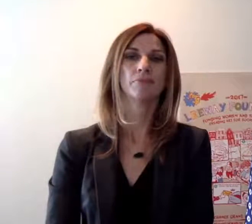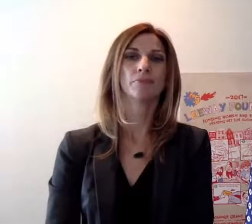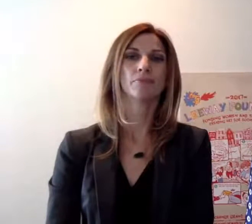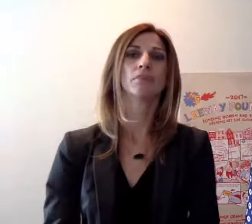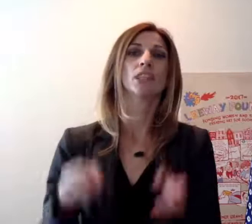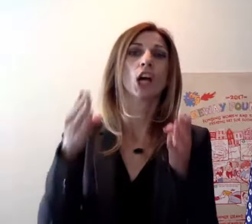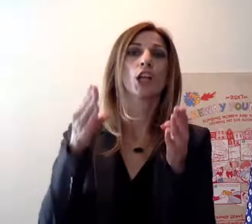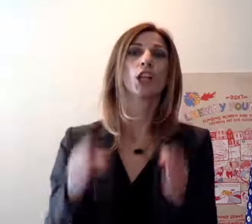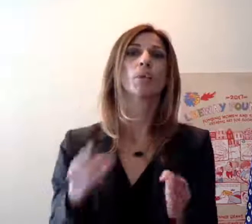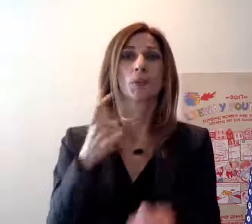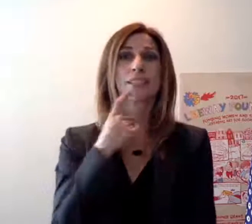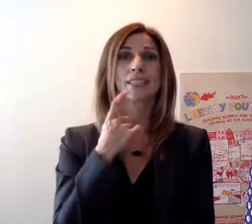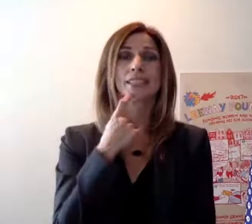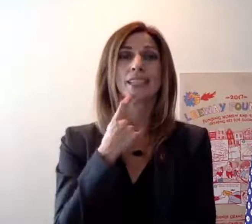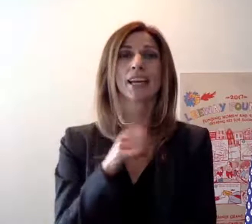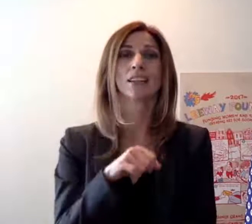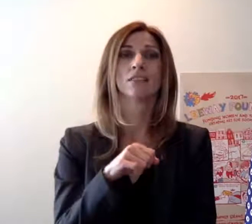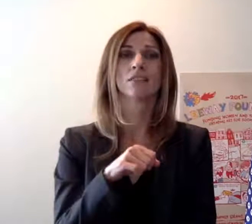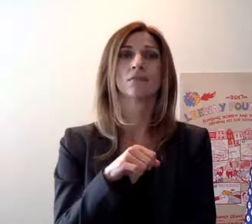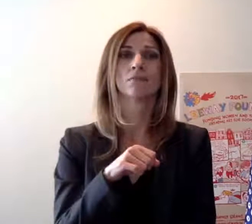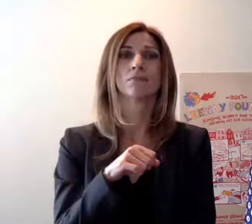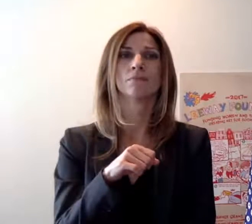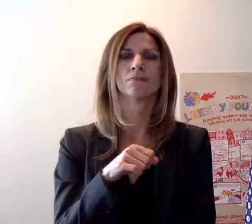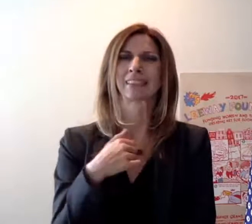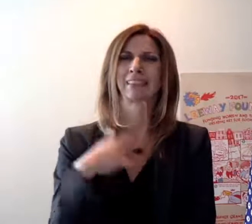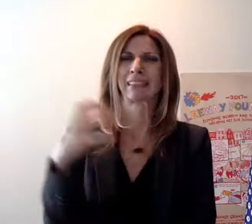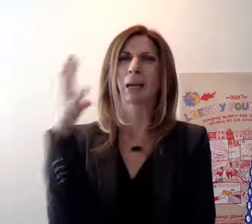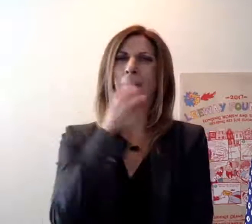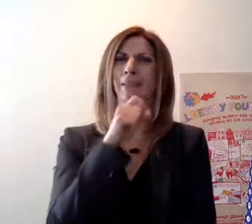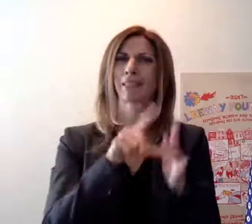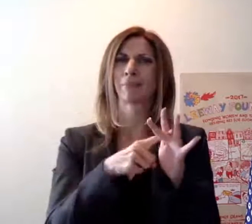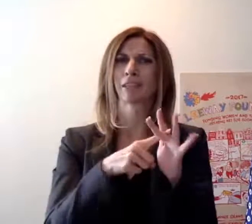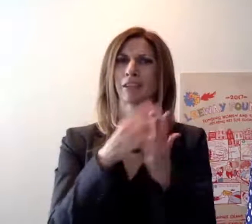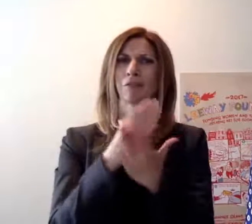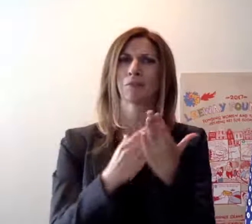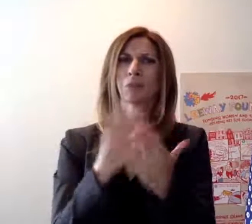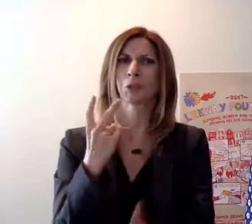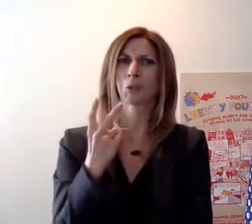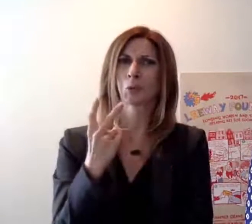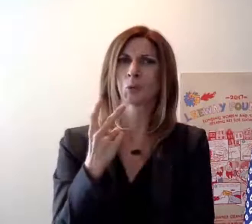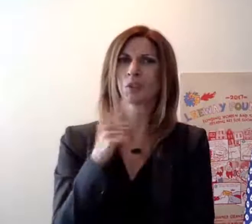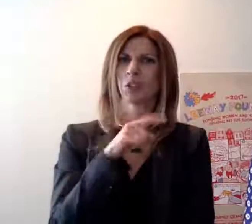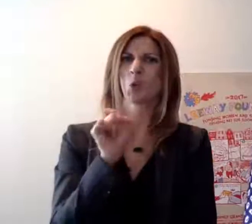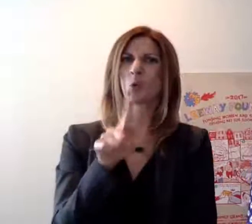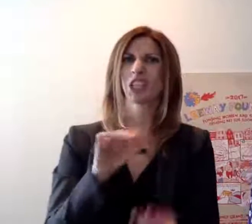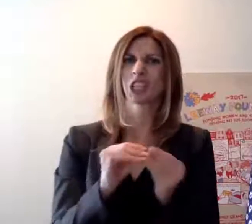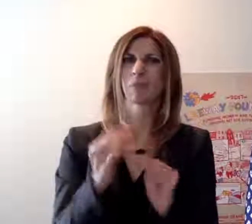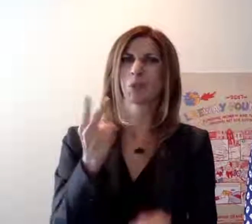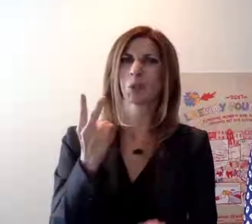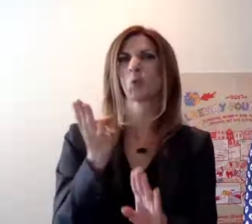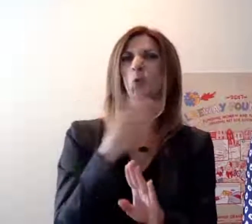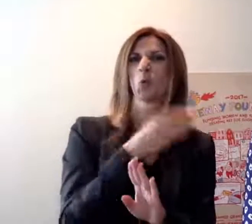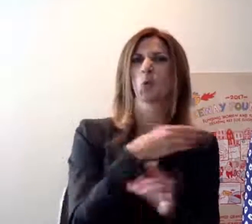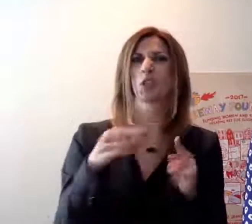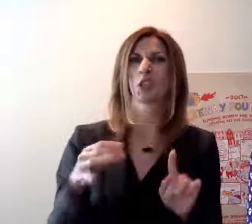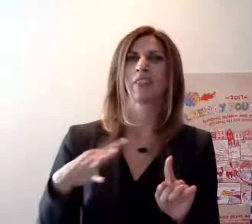person says, I missed the first part of question number 2. So this is going back to earlier in the